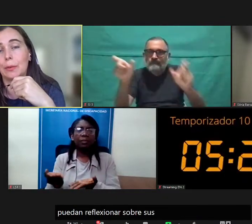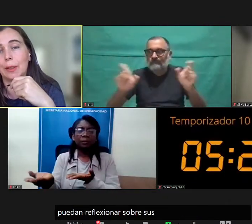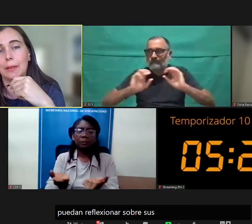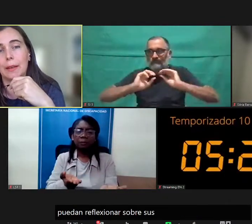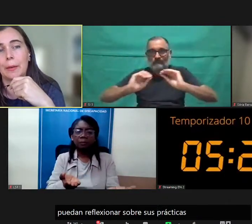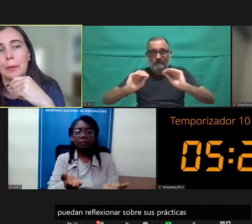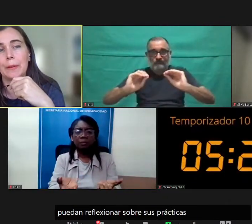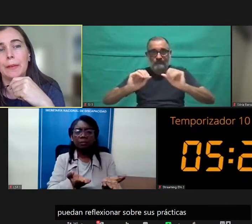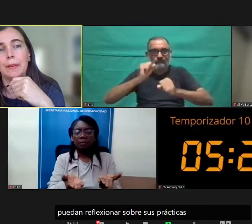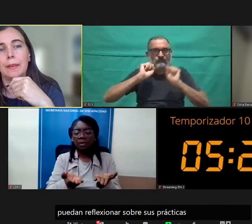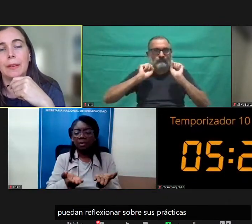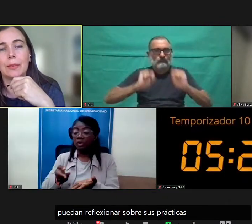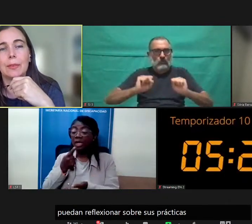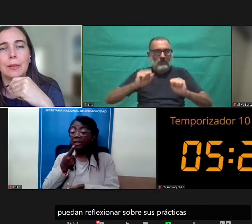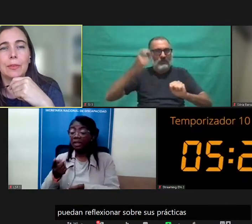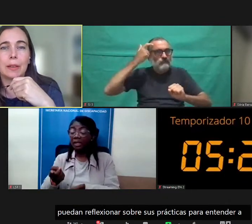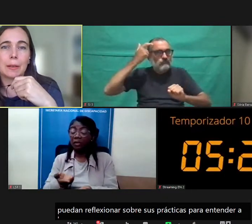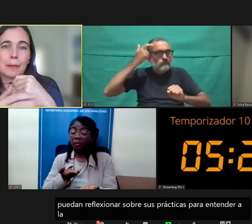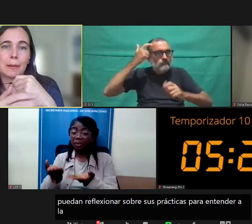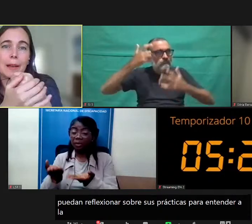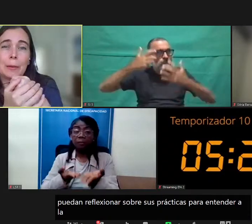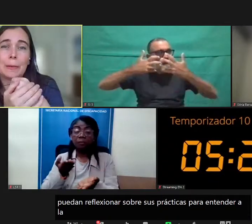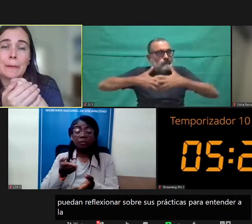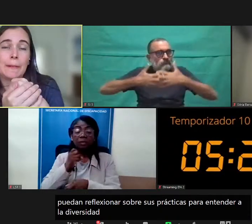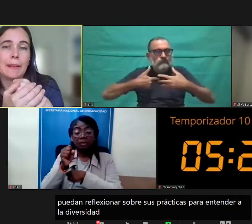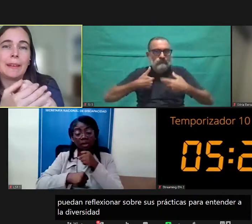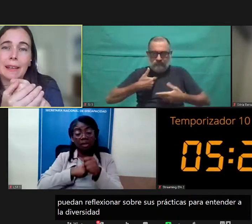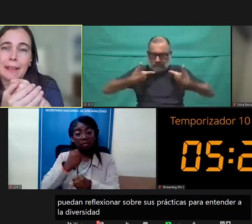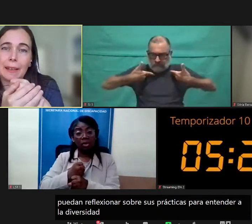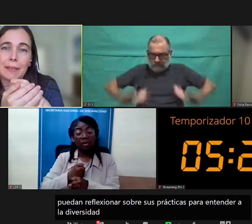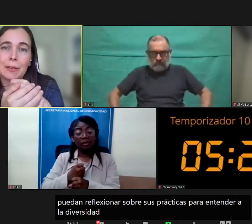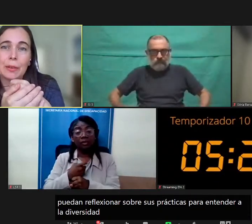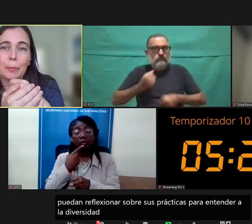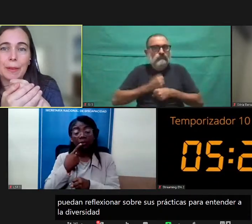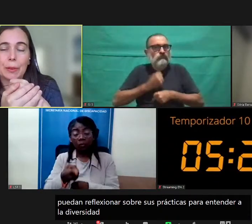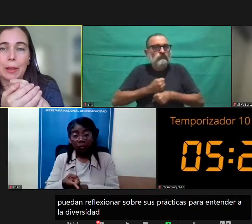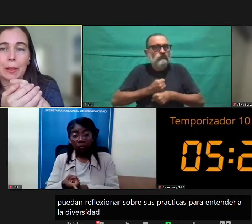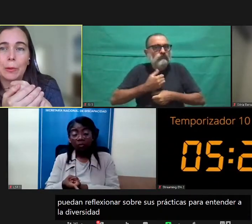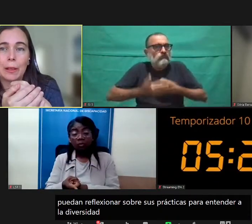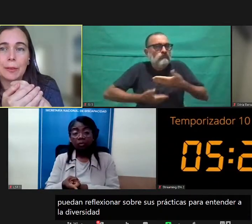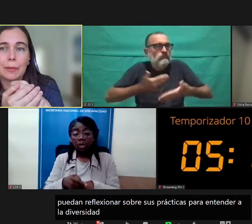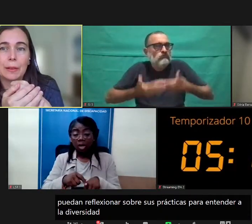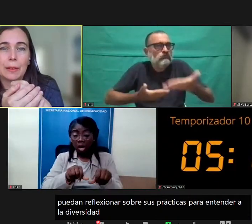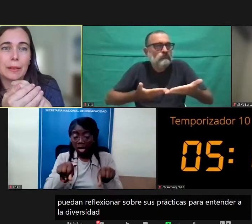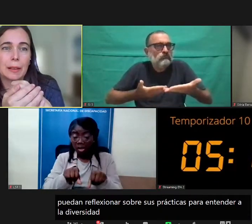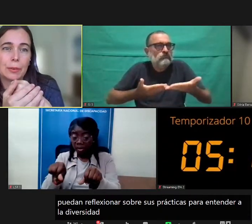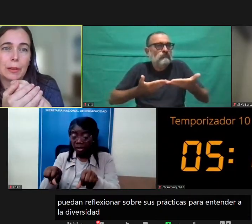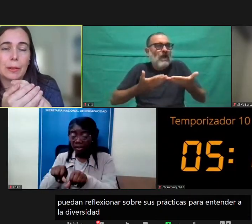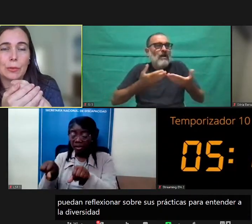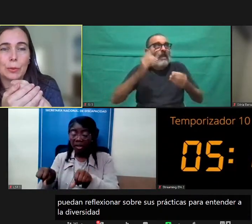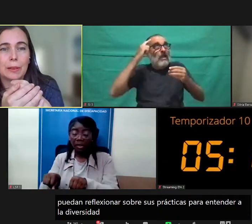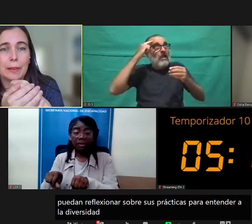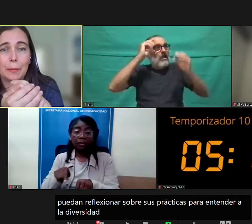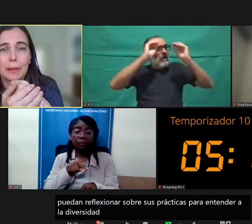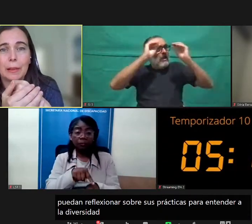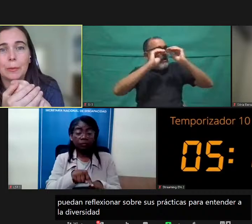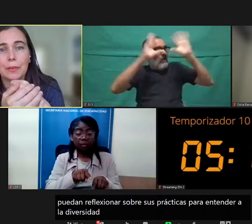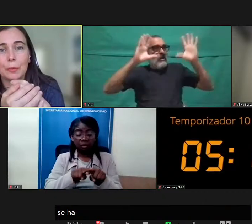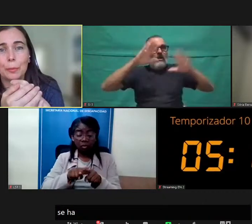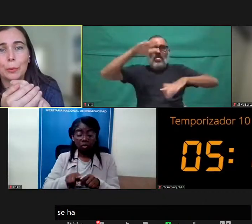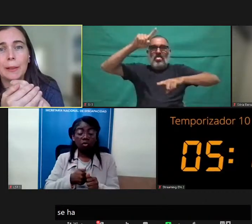design strategies to work on the diversity of students in these years we have work and the generation of